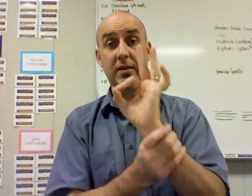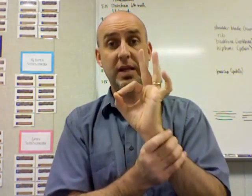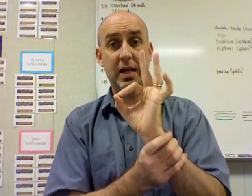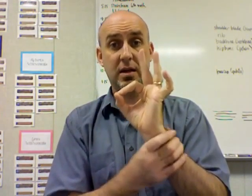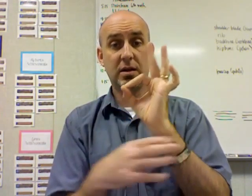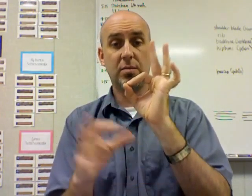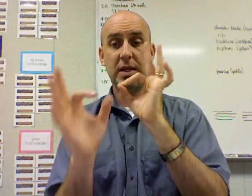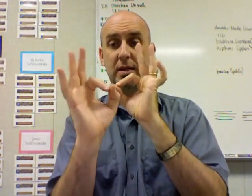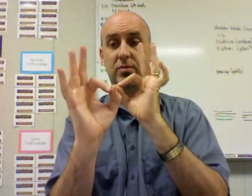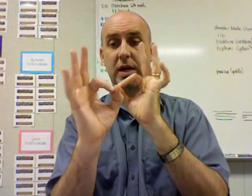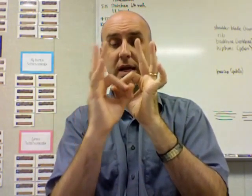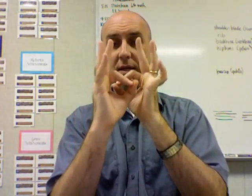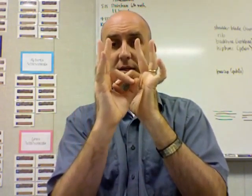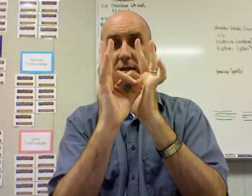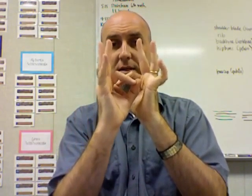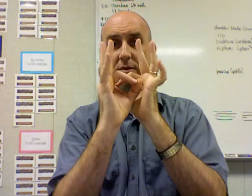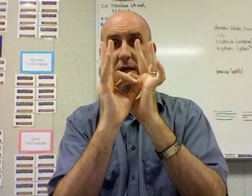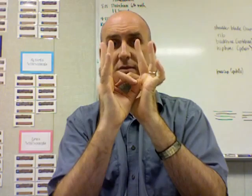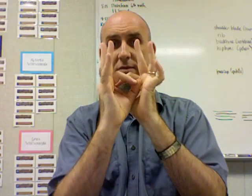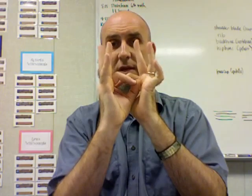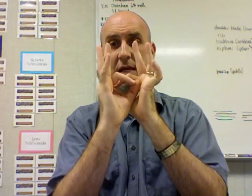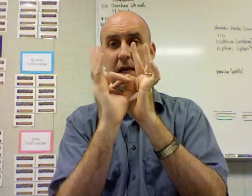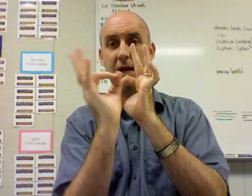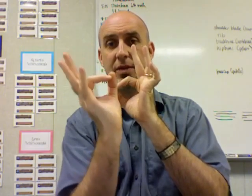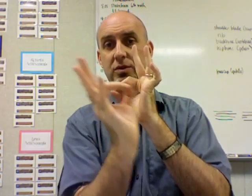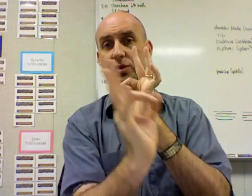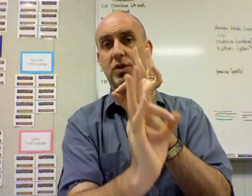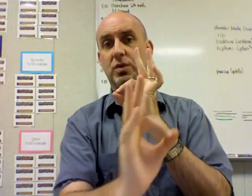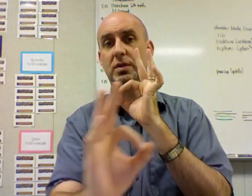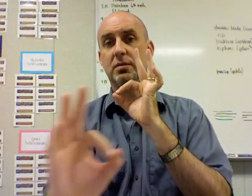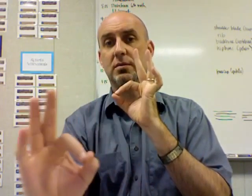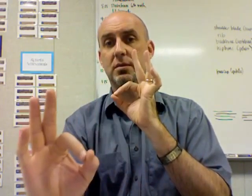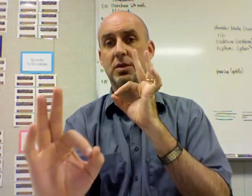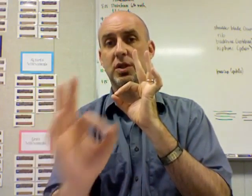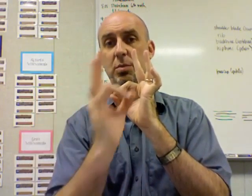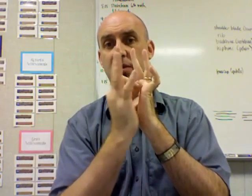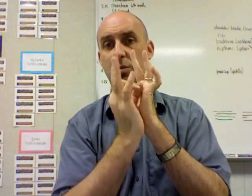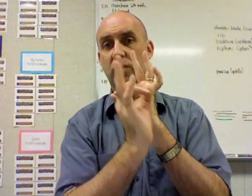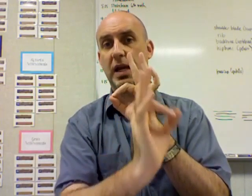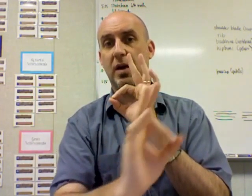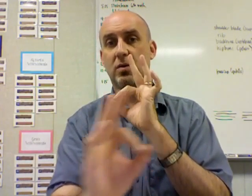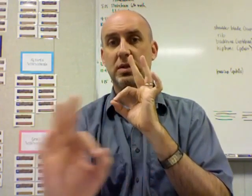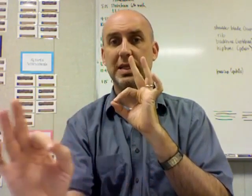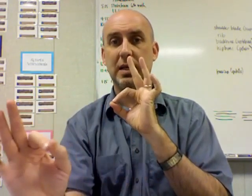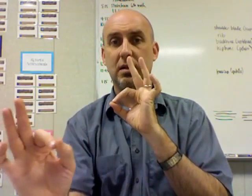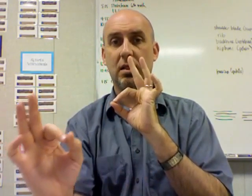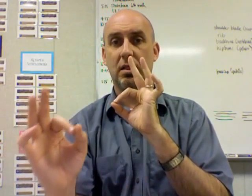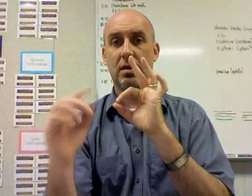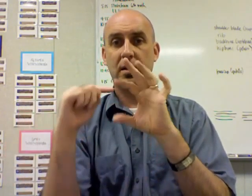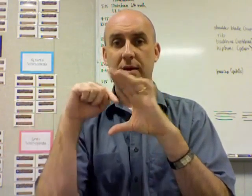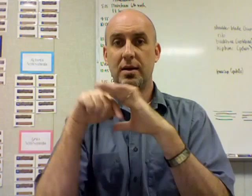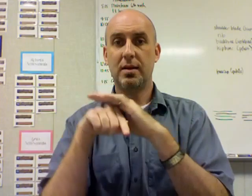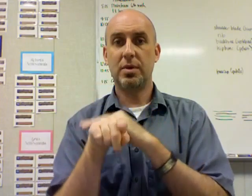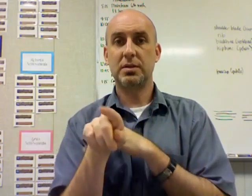hand, non-dominant, and right hand, letter F, and then we show the shape of it moving out, tunnel. Let's go